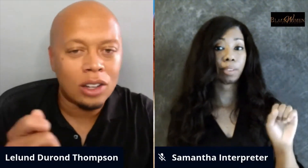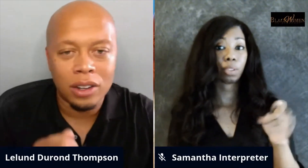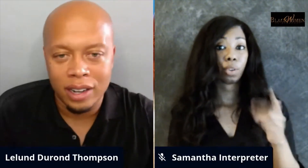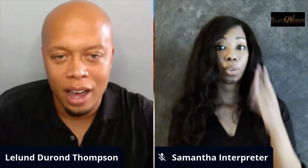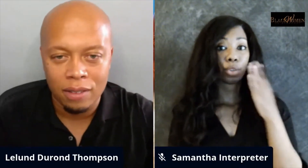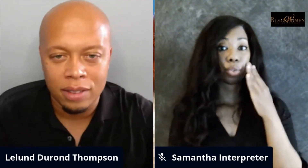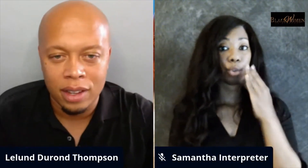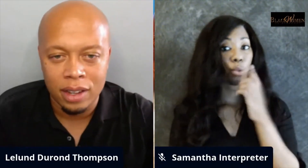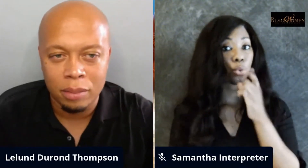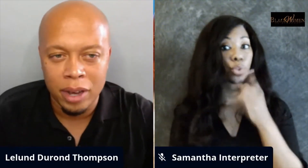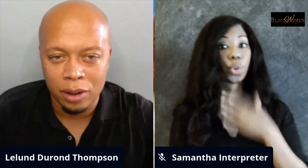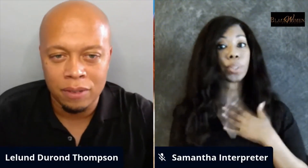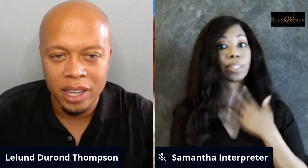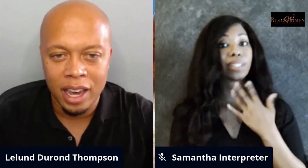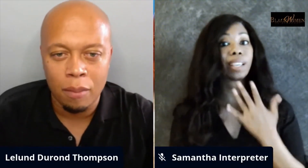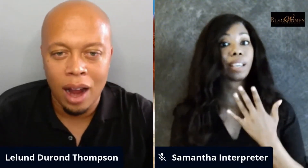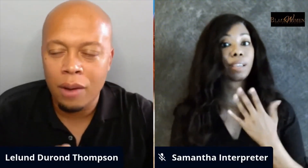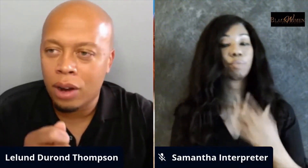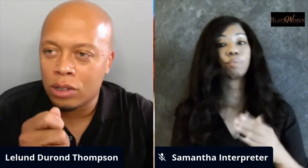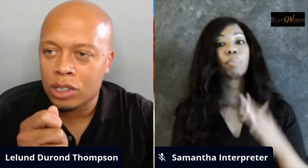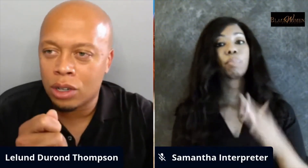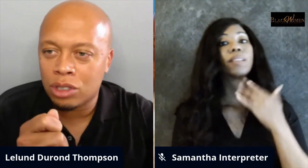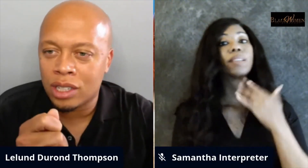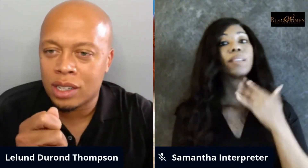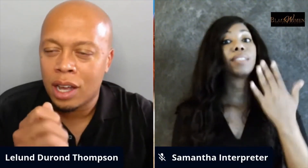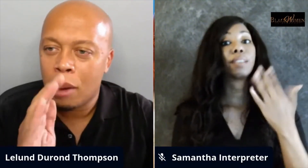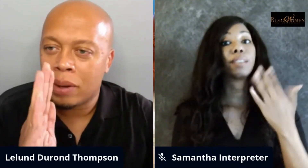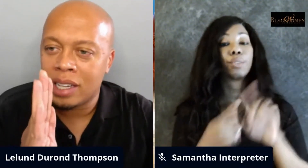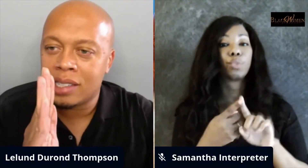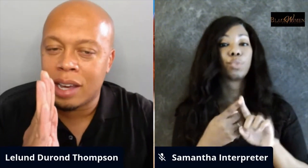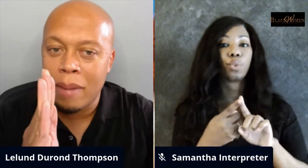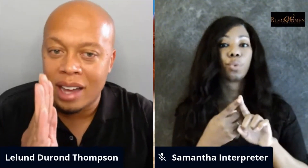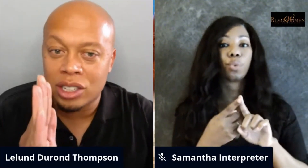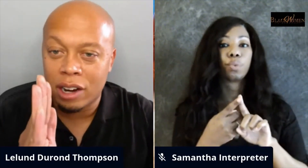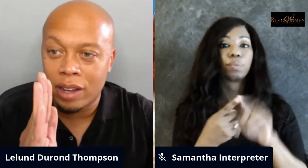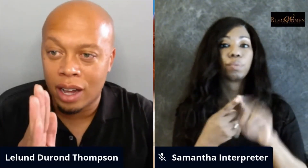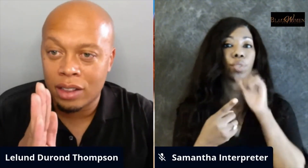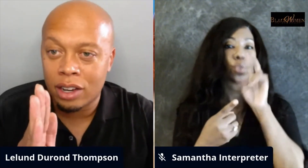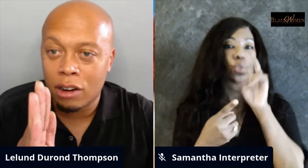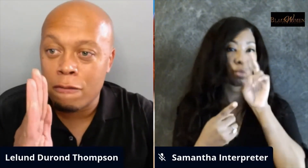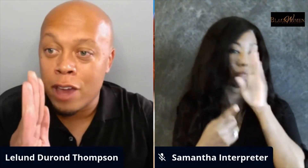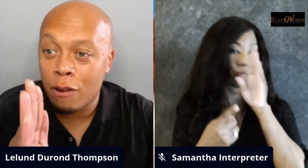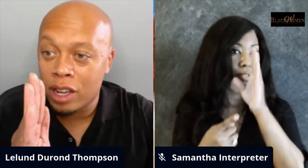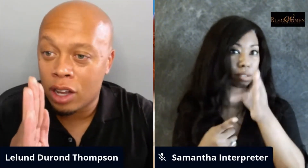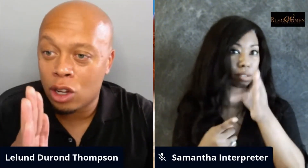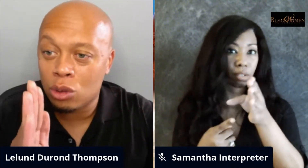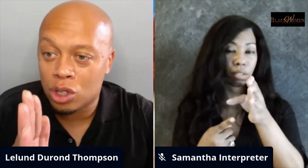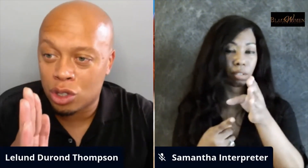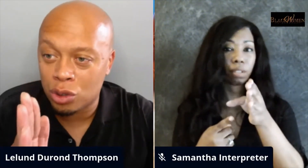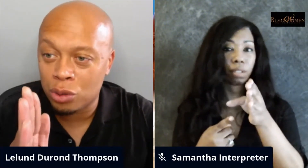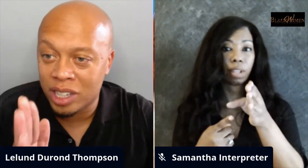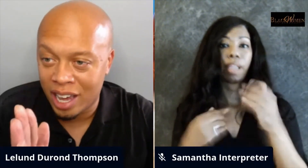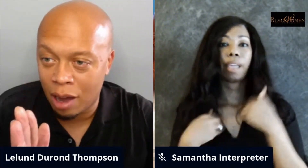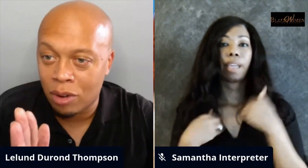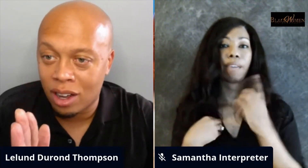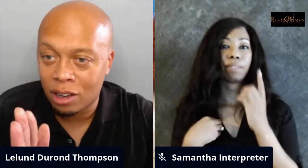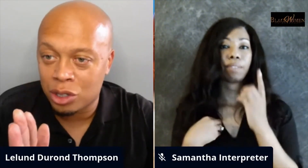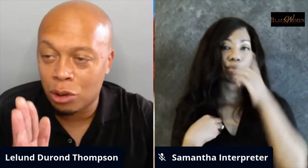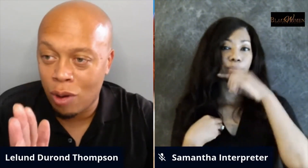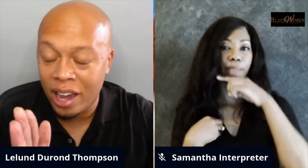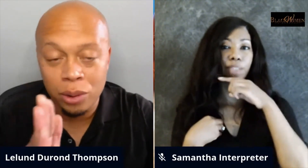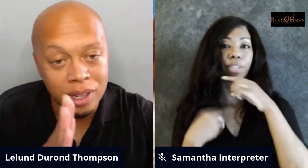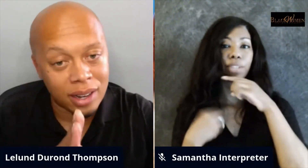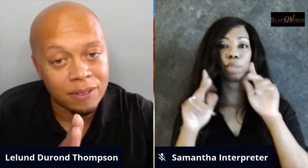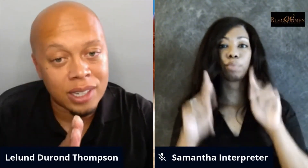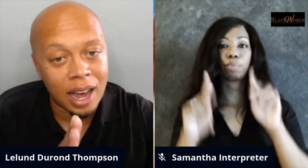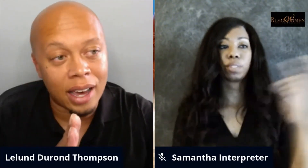not look down the barrel of the camera. I would also just place the imaginary other very close to the camera, to the